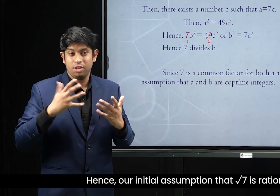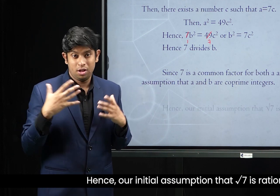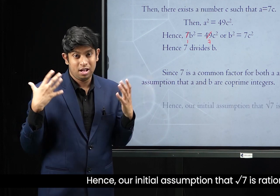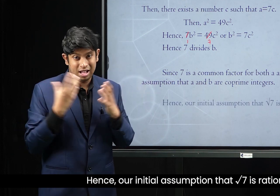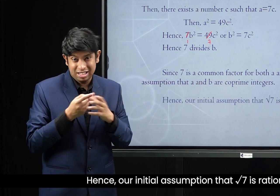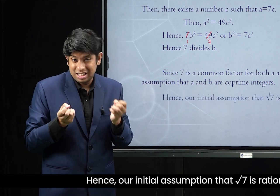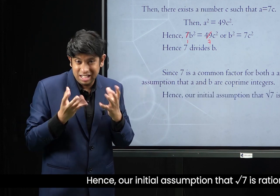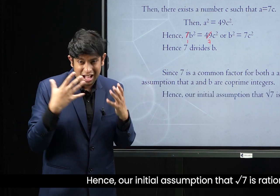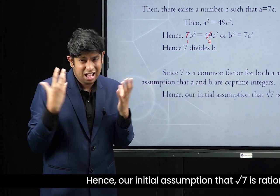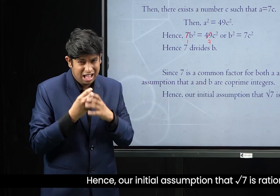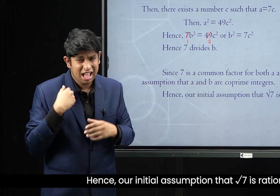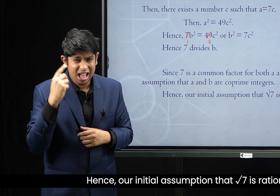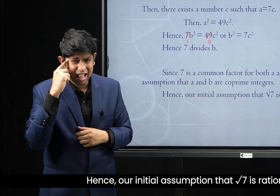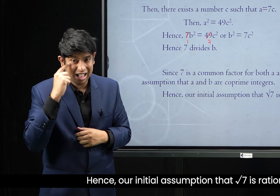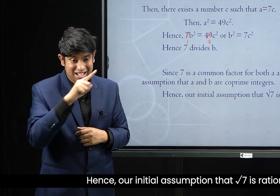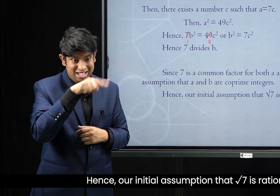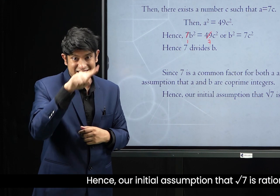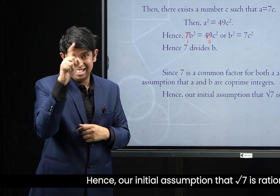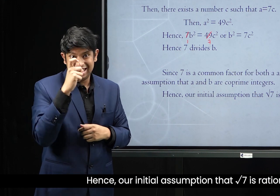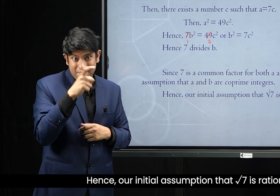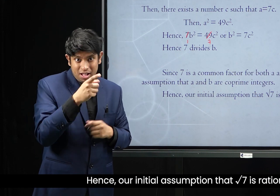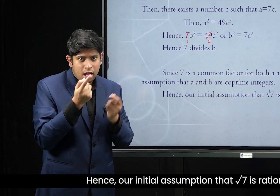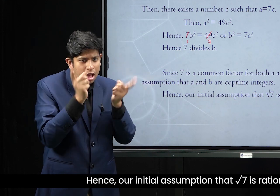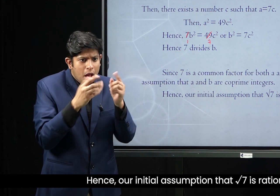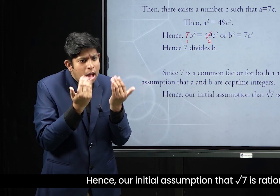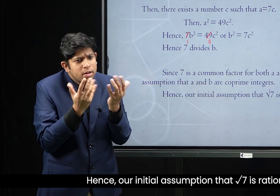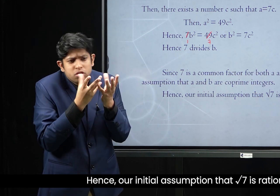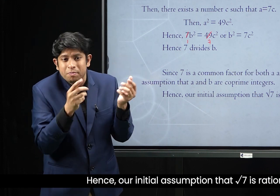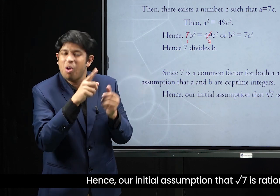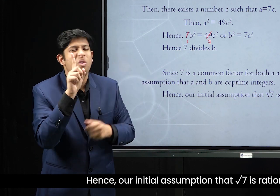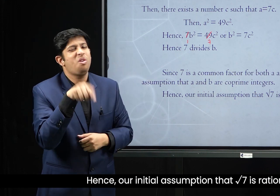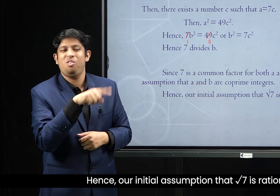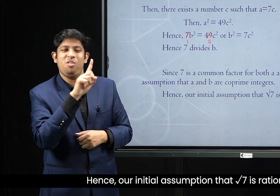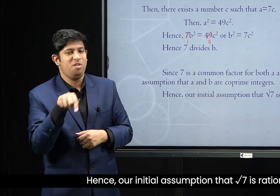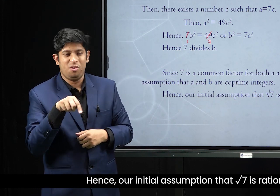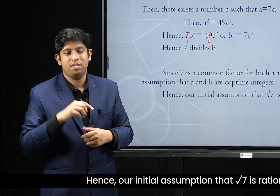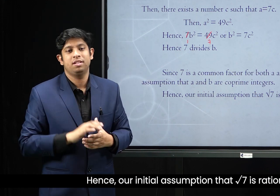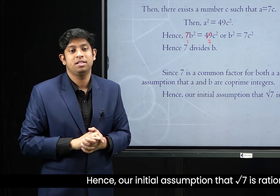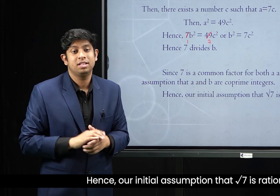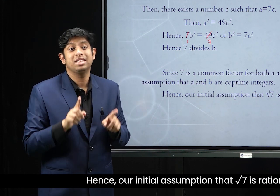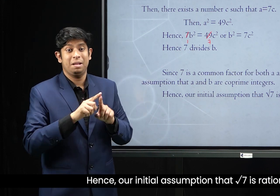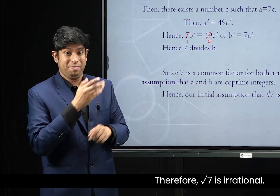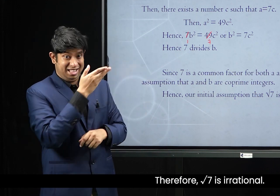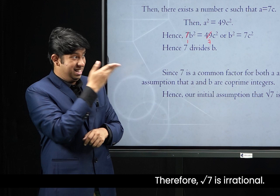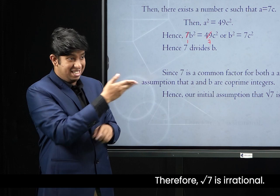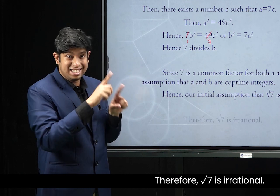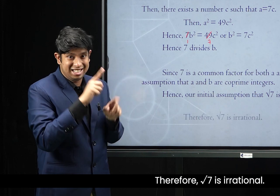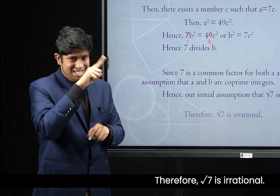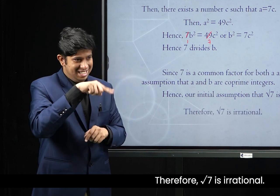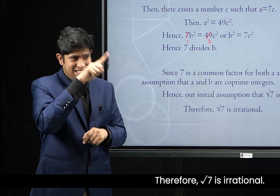Hence, our initial assumption that root 7 is rational is wrong. Therefore, root 7